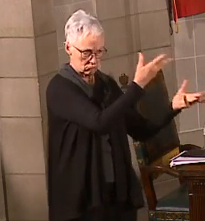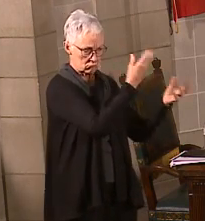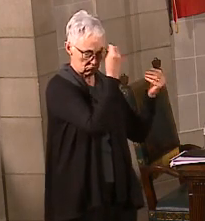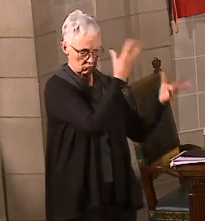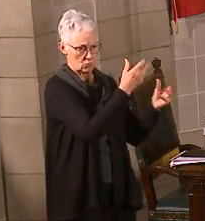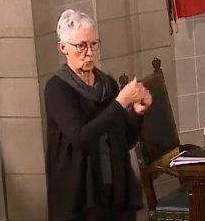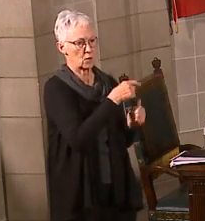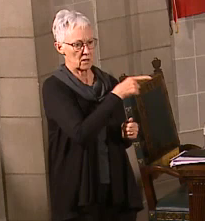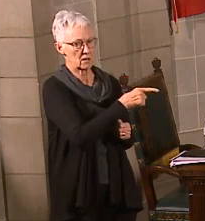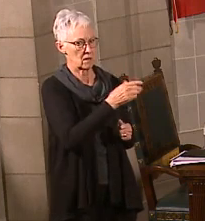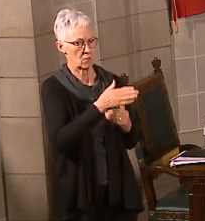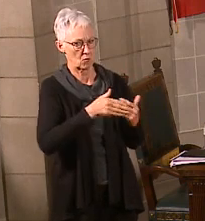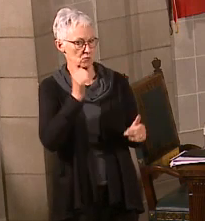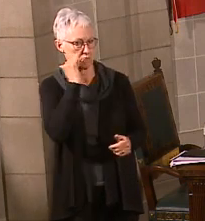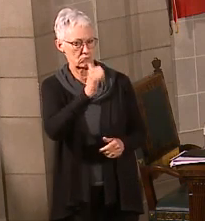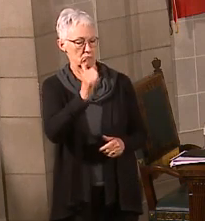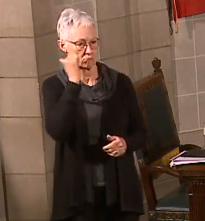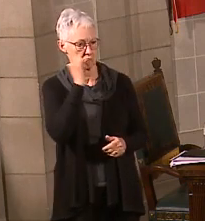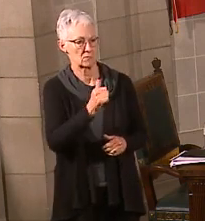daily basis now.